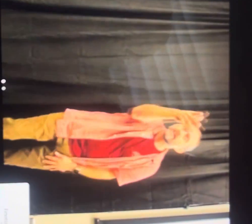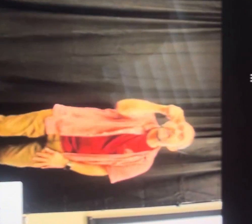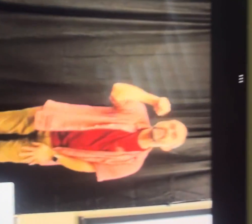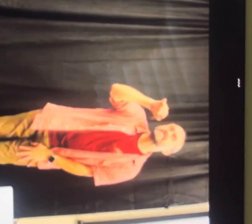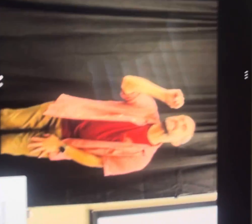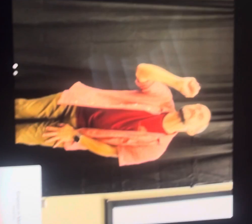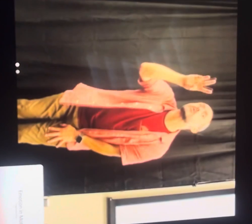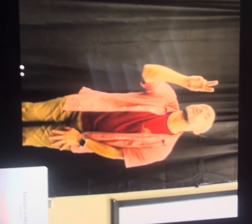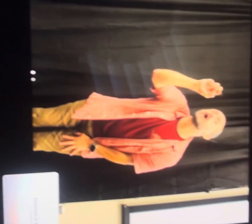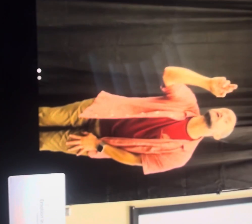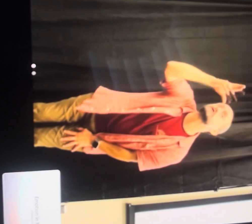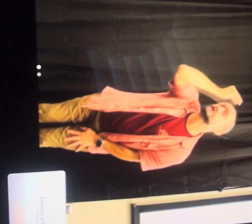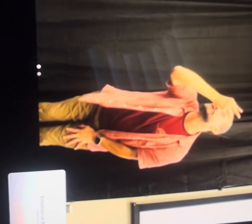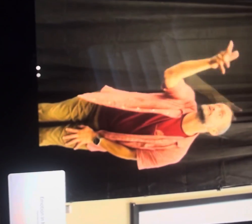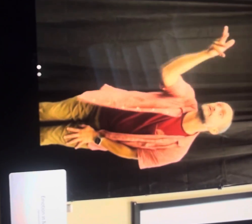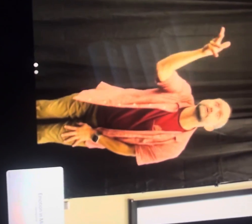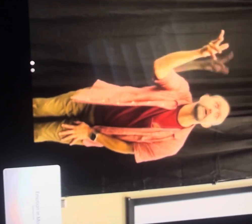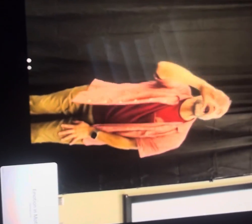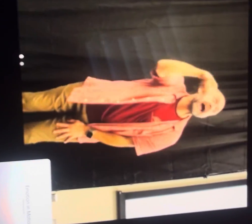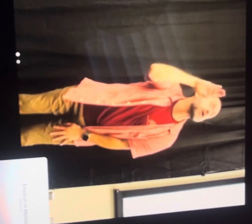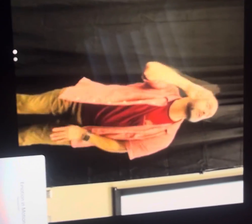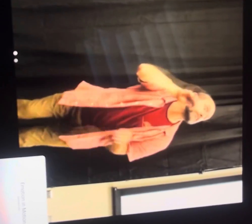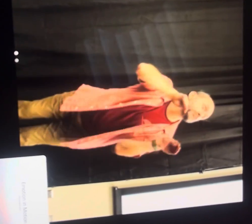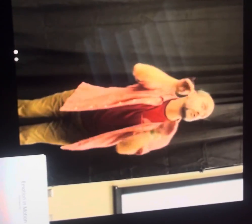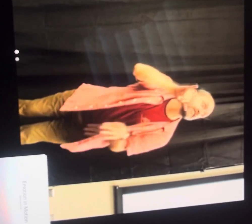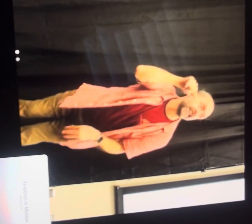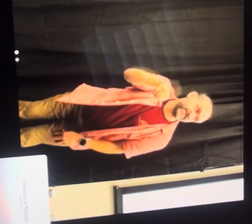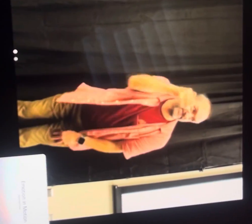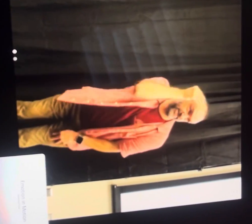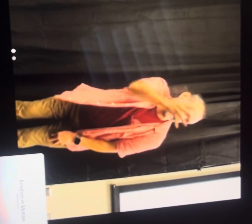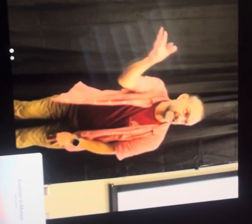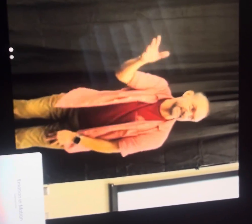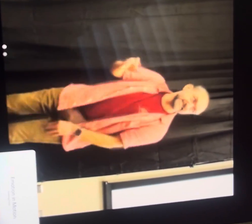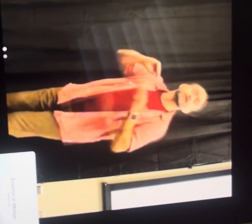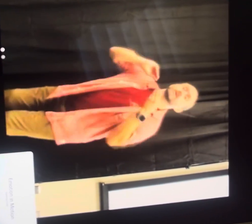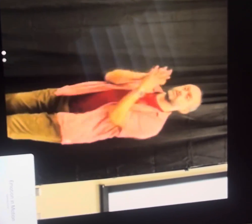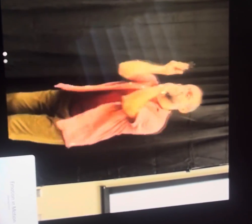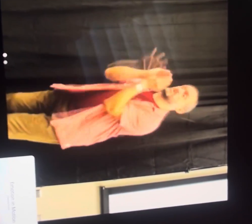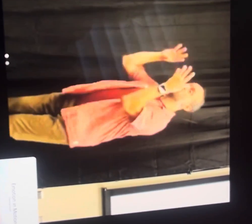The topic, you guys know, I recently discussed water.